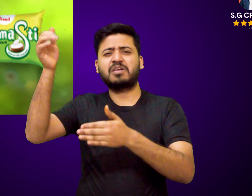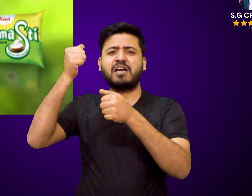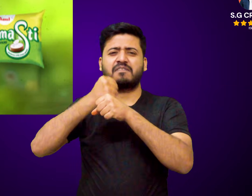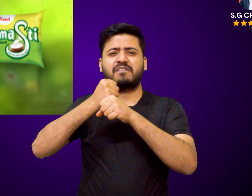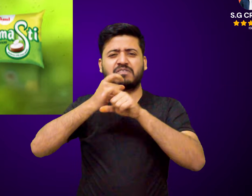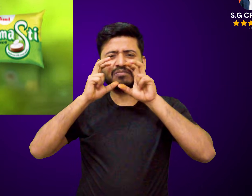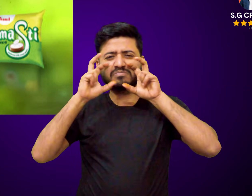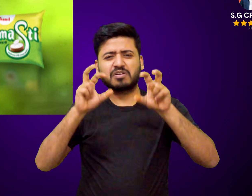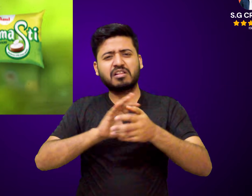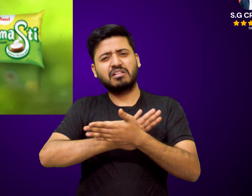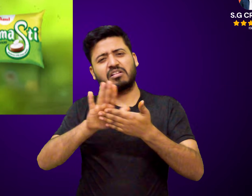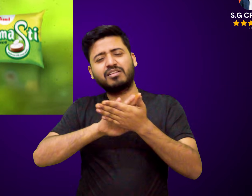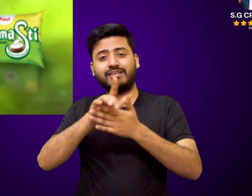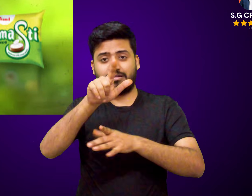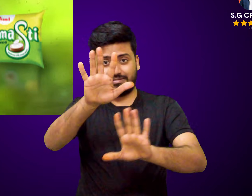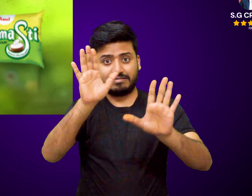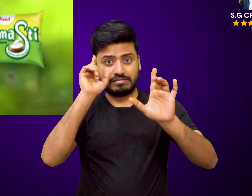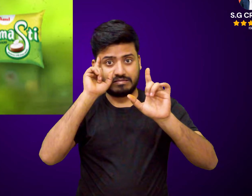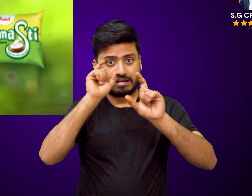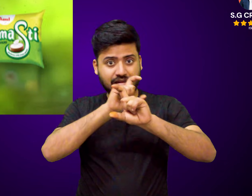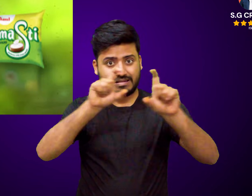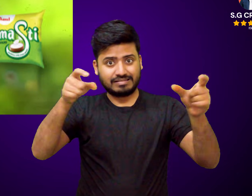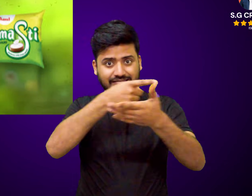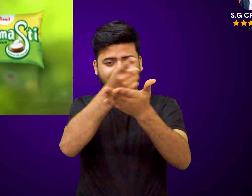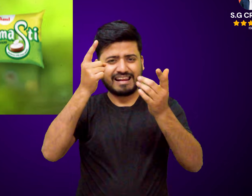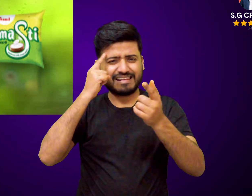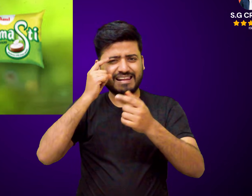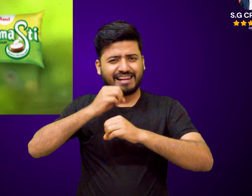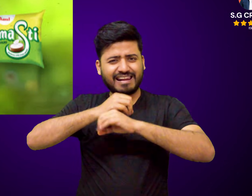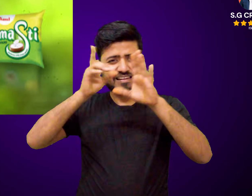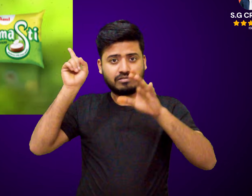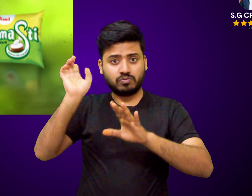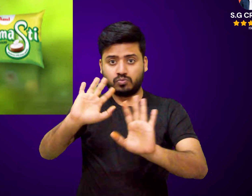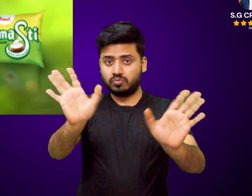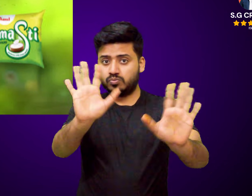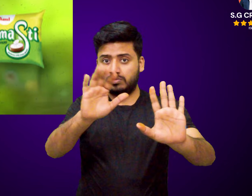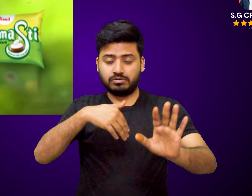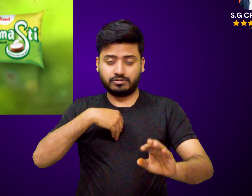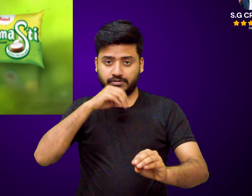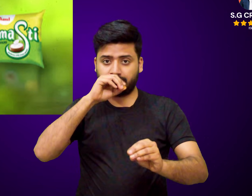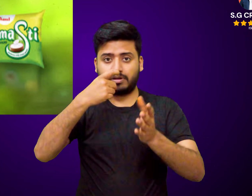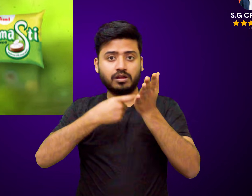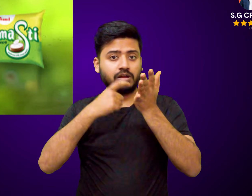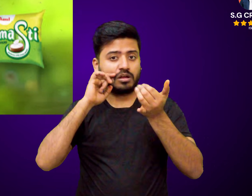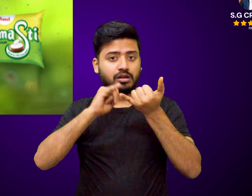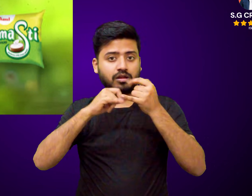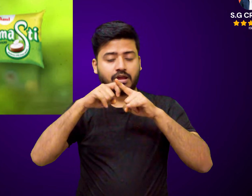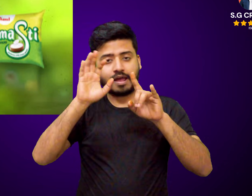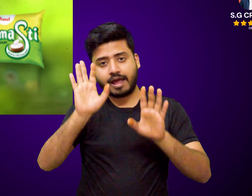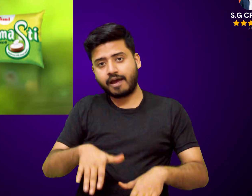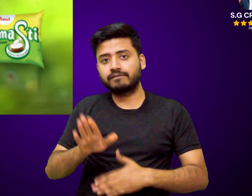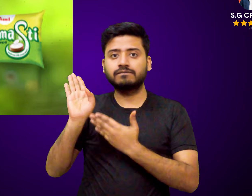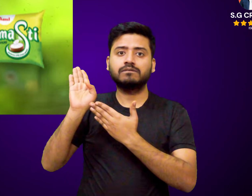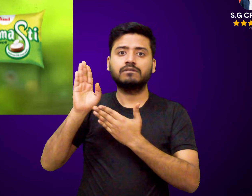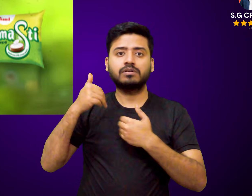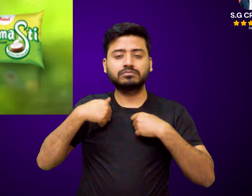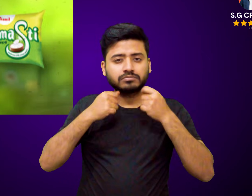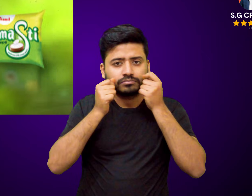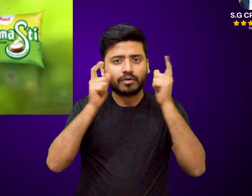coliforms, yeast, and mold. Handling matters. This retest highlights those earlier failures, where the pouch reportedly showed